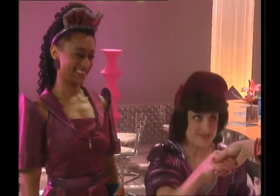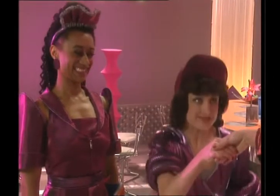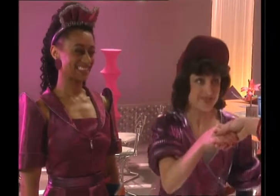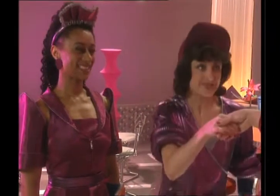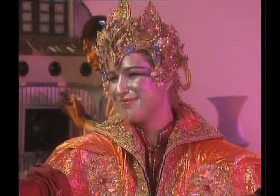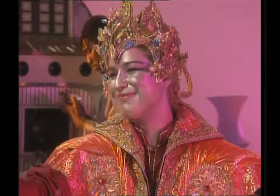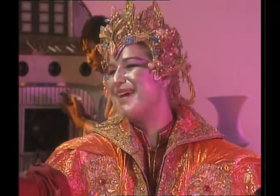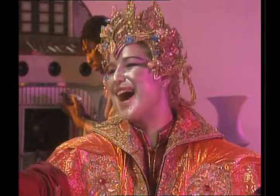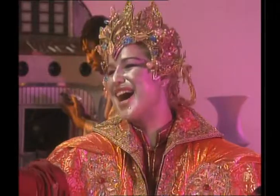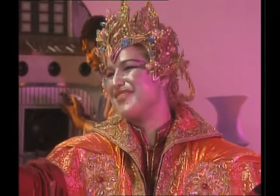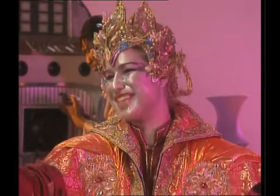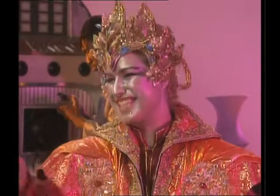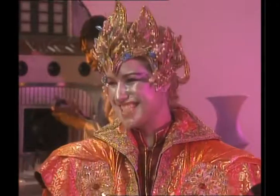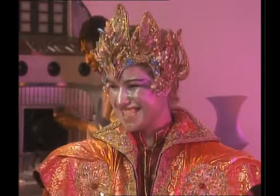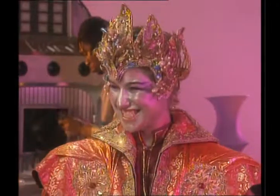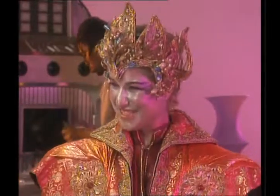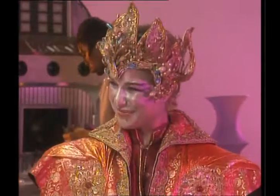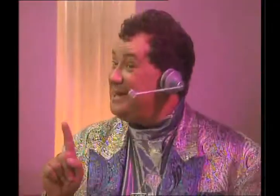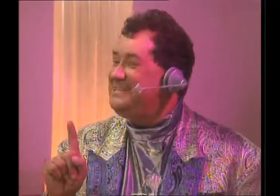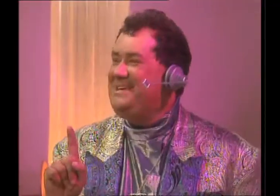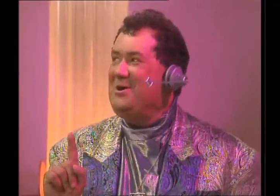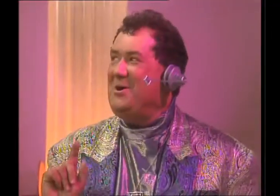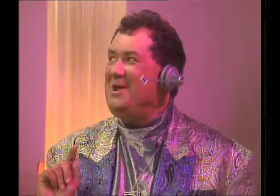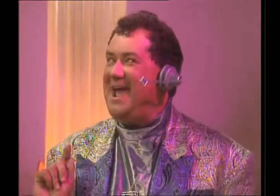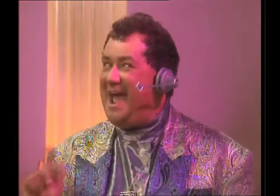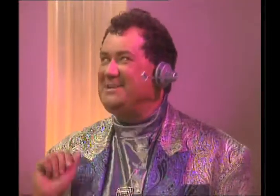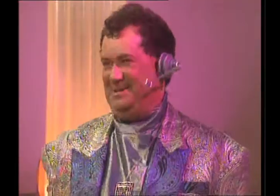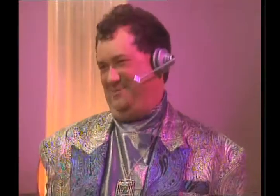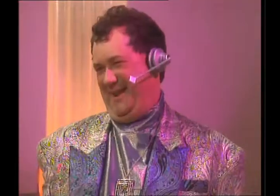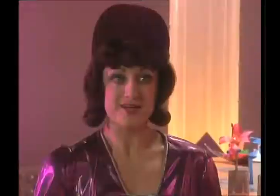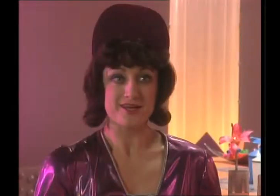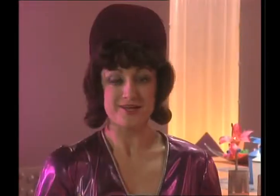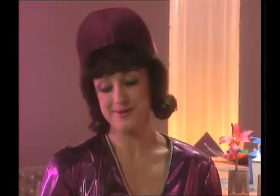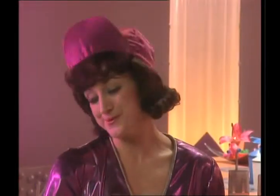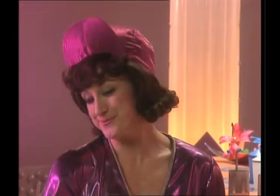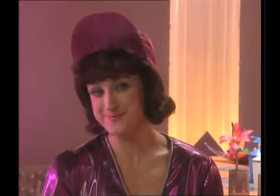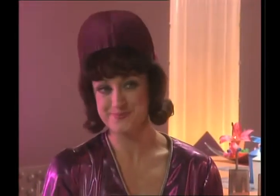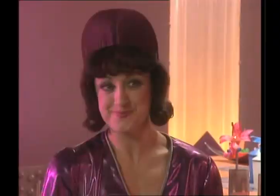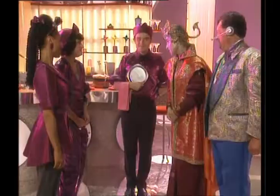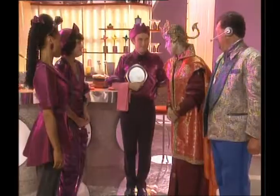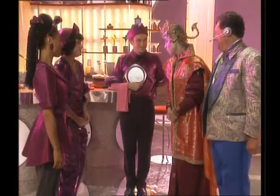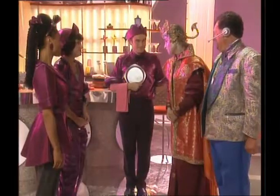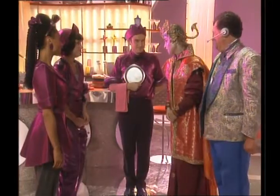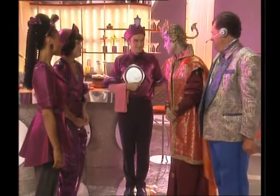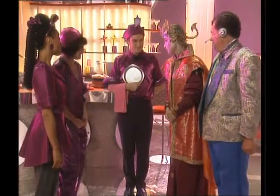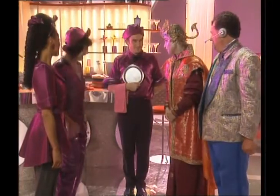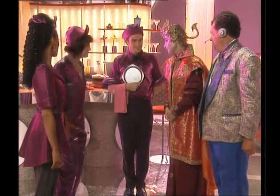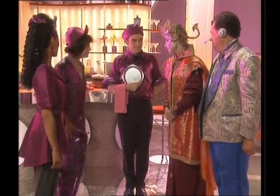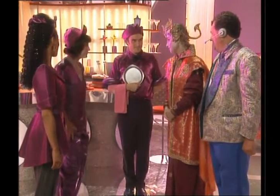consultant. Marvelous. And I can see you're an excellent one at that. You did this all yourself. Yes, you pook